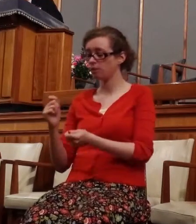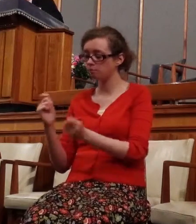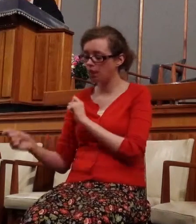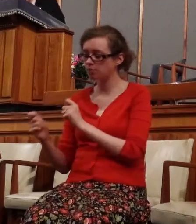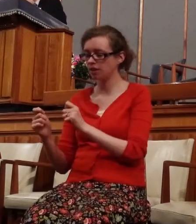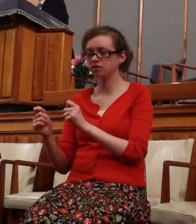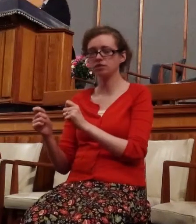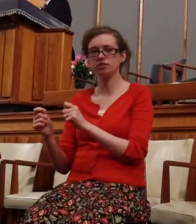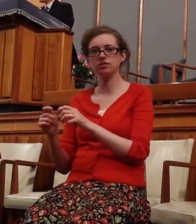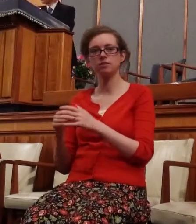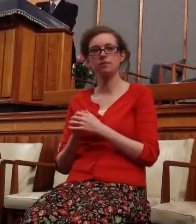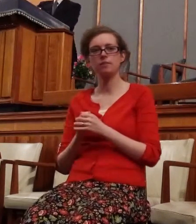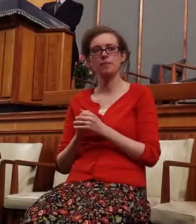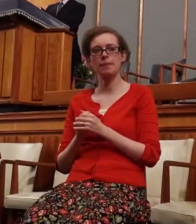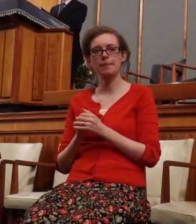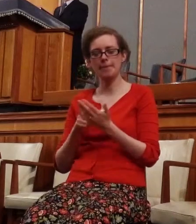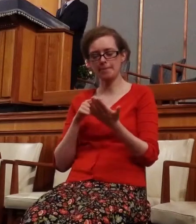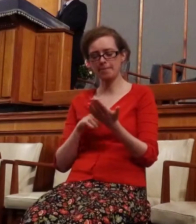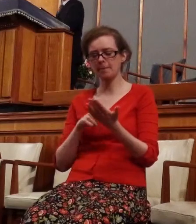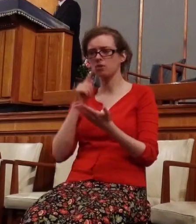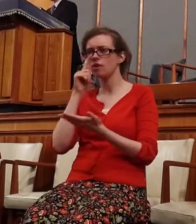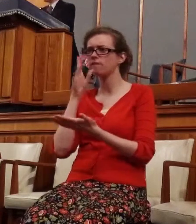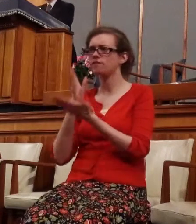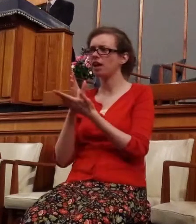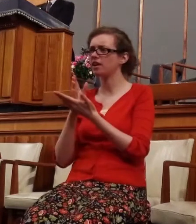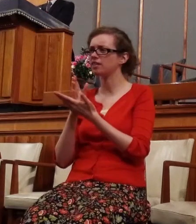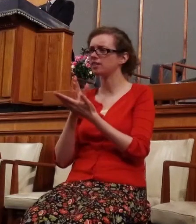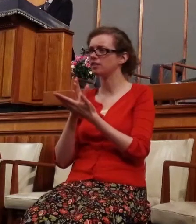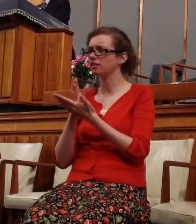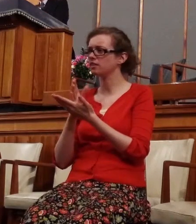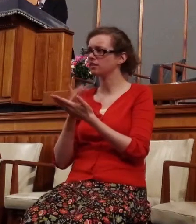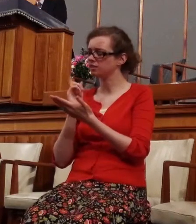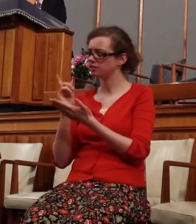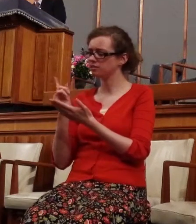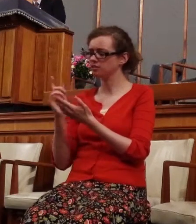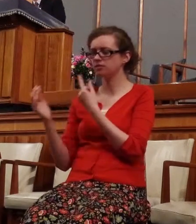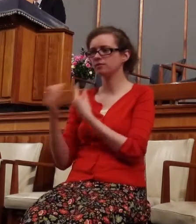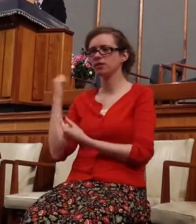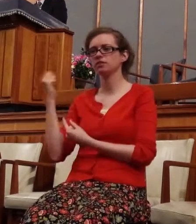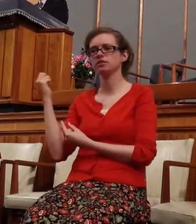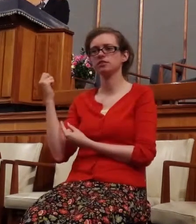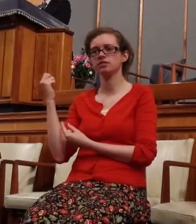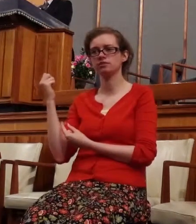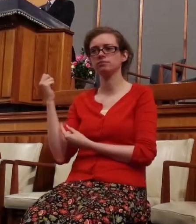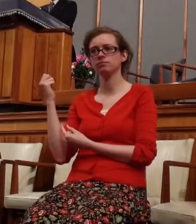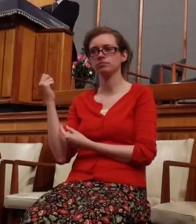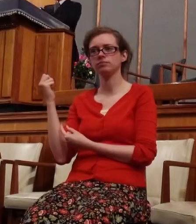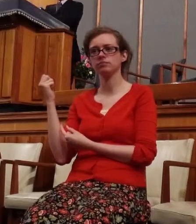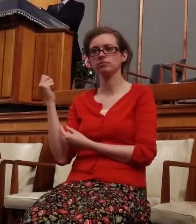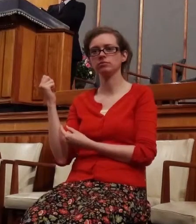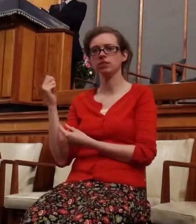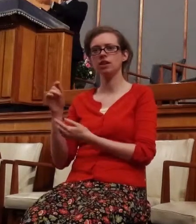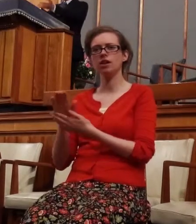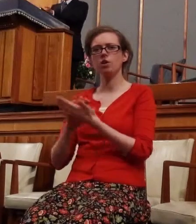a work, but it works. It works. Faith is not a killjoy. This